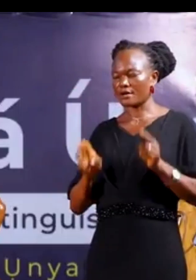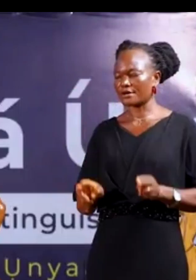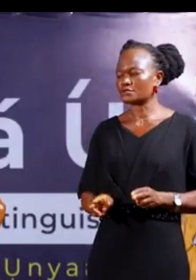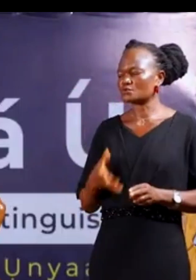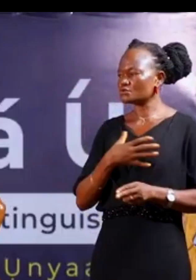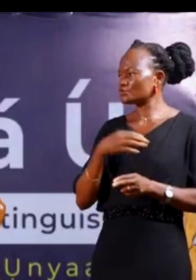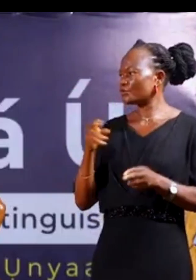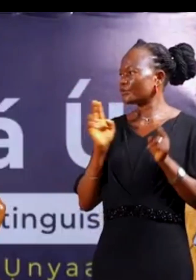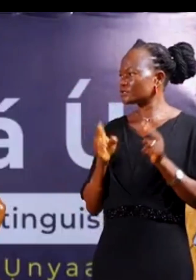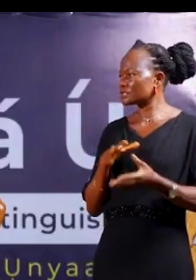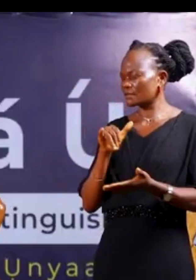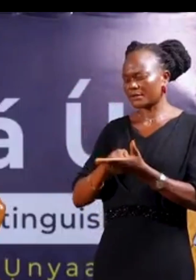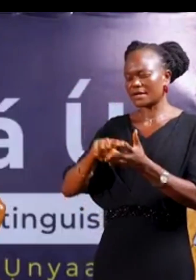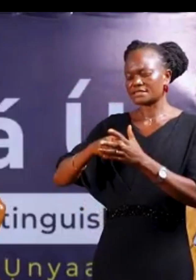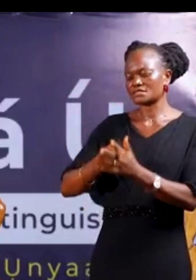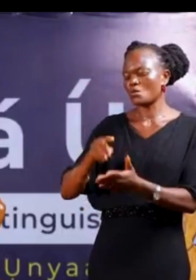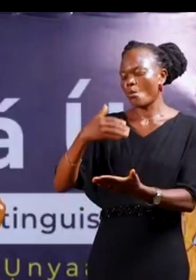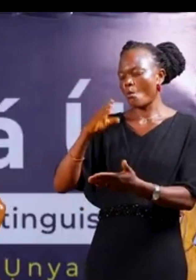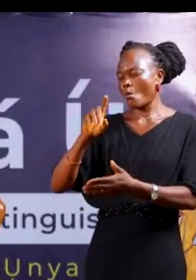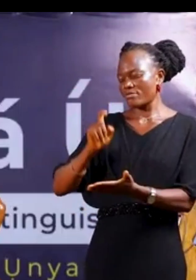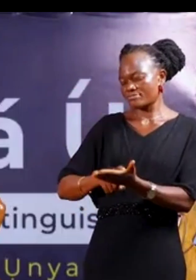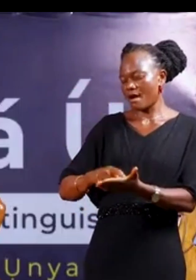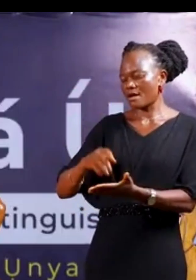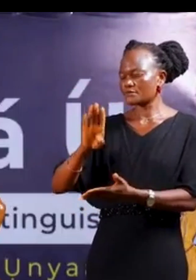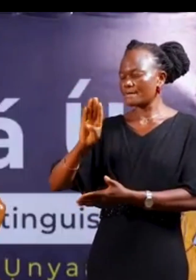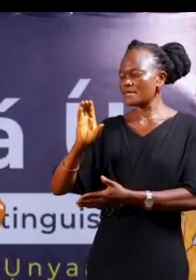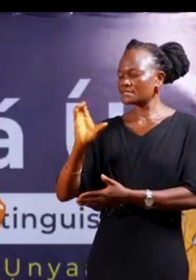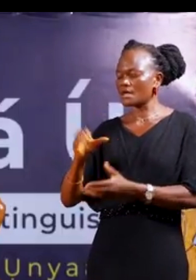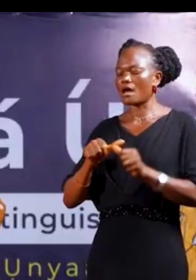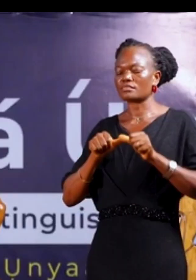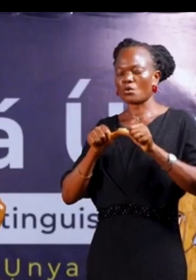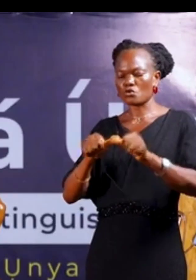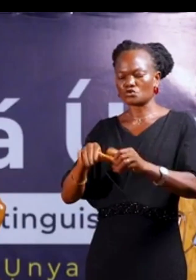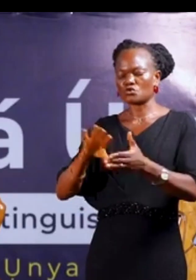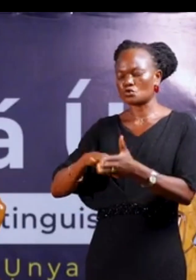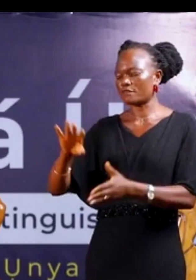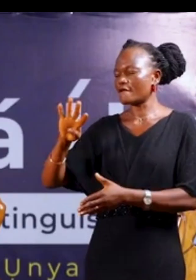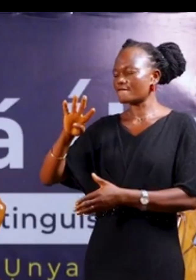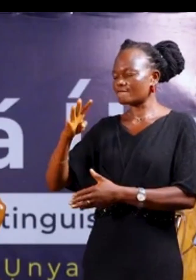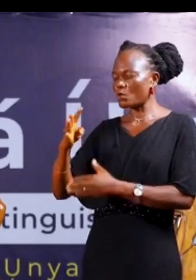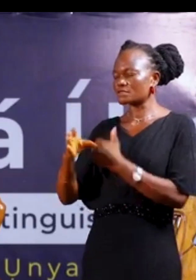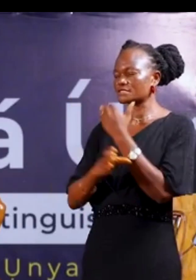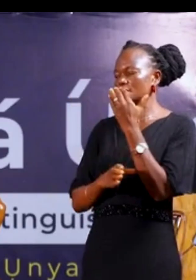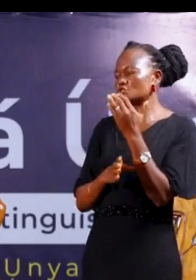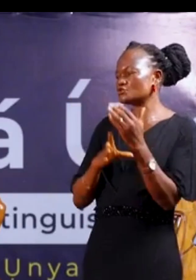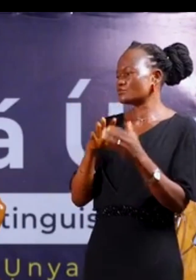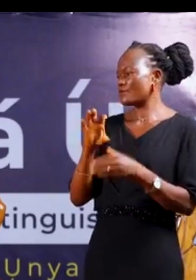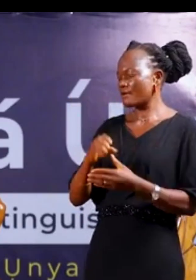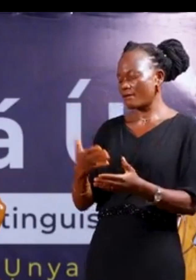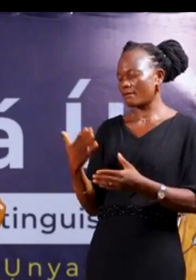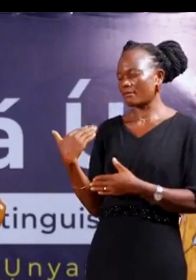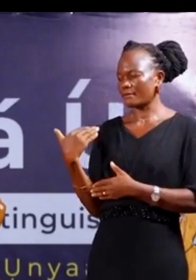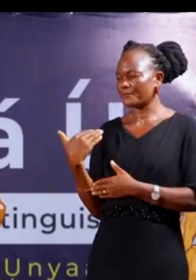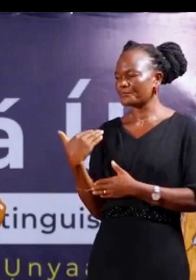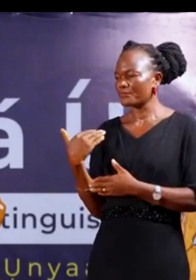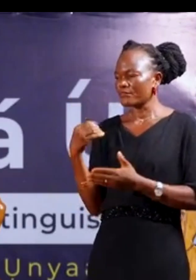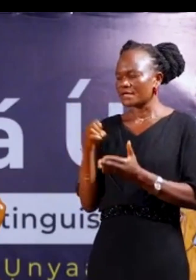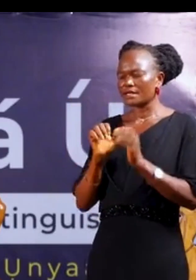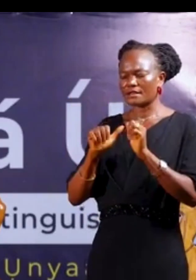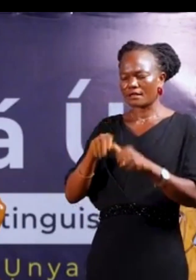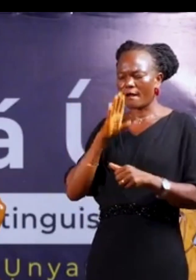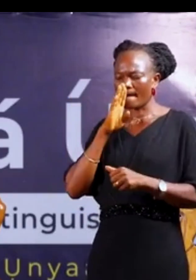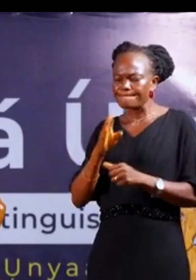migration that began 1000 BC and continued to the 4th century AD. It can